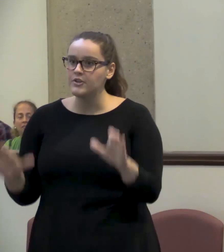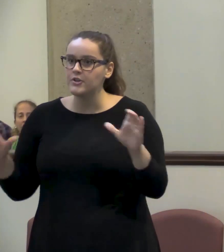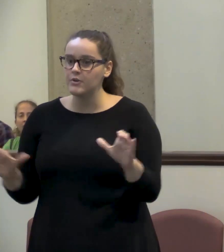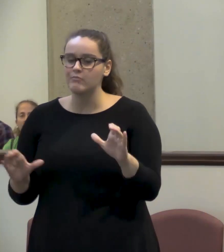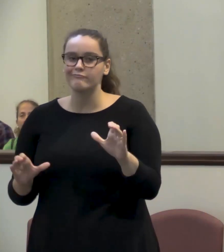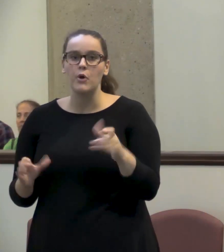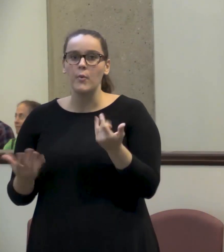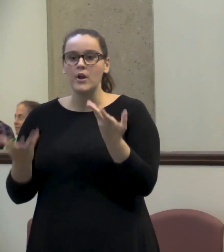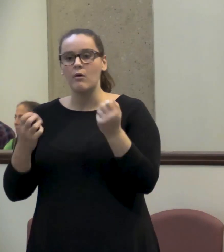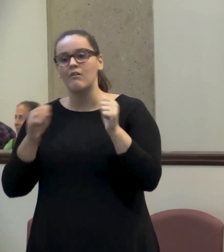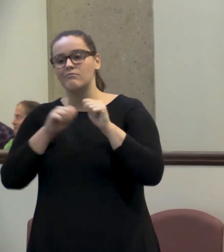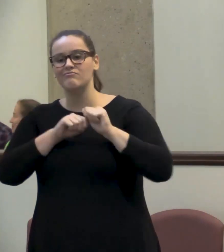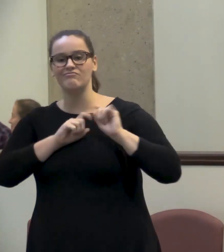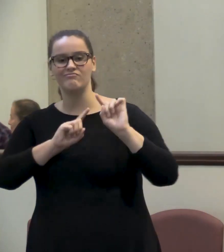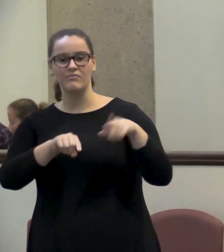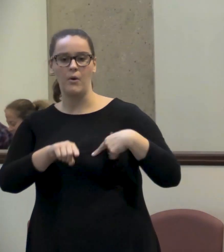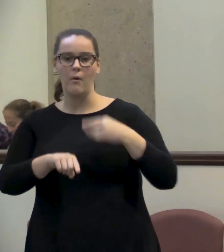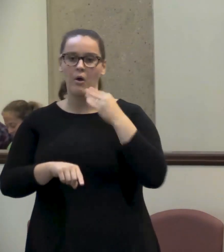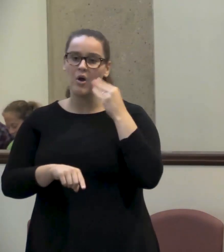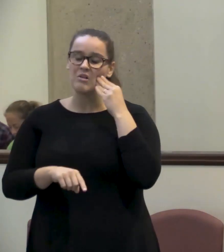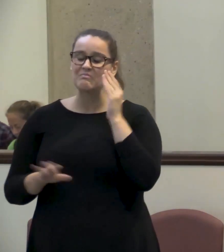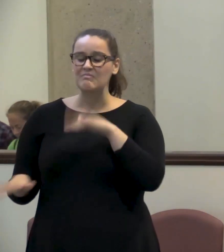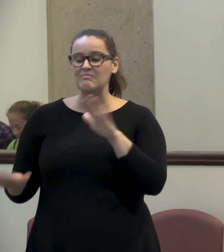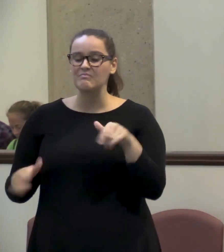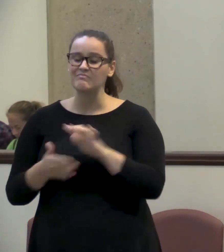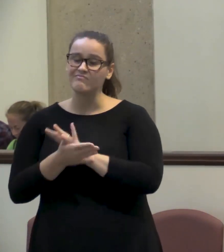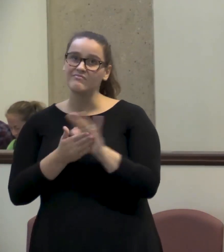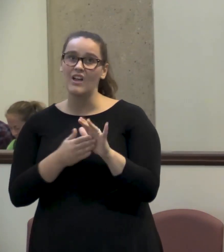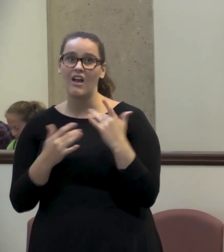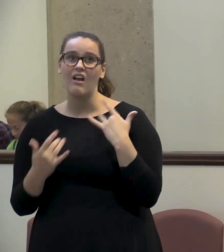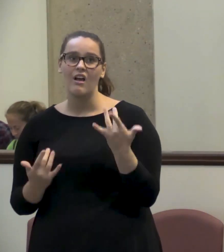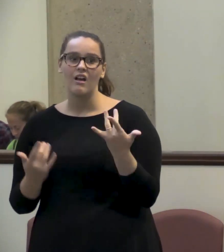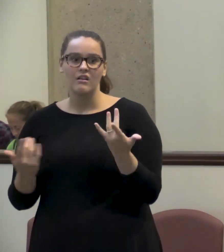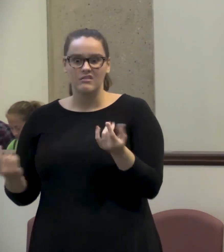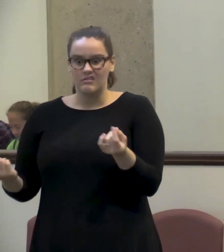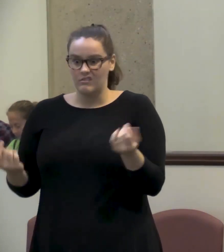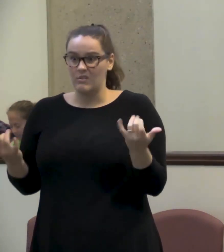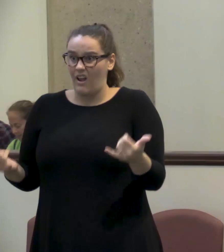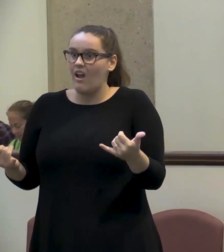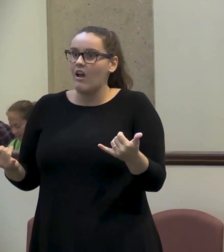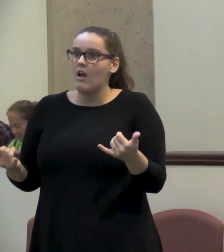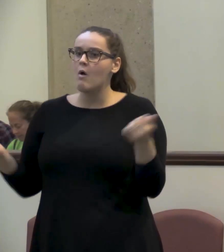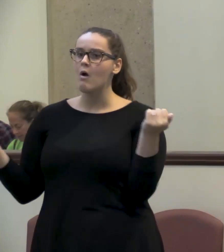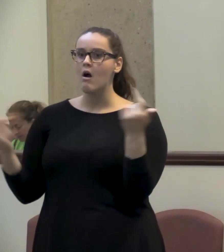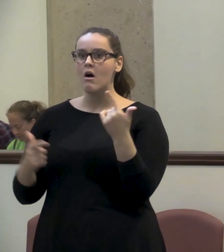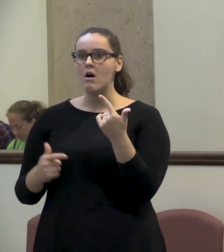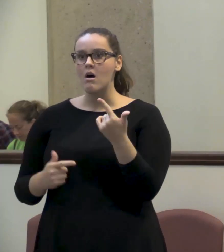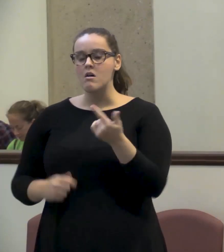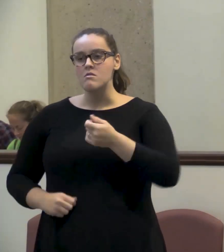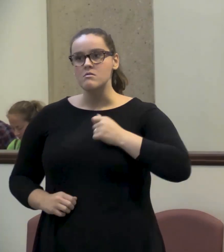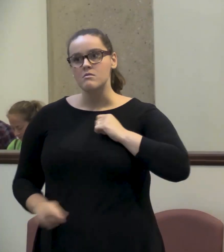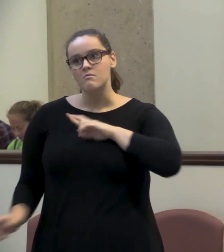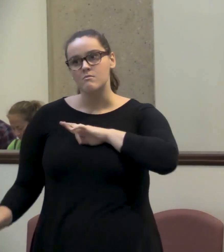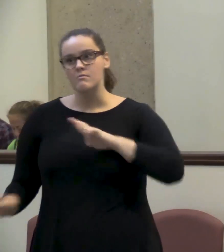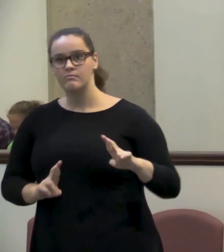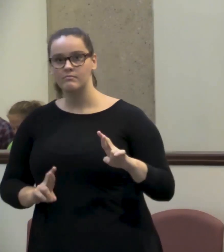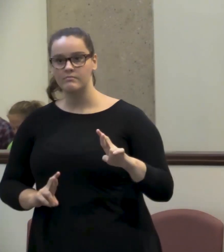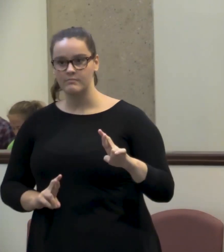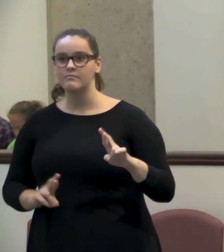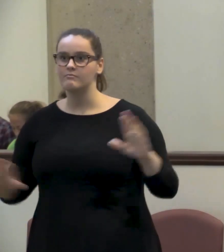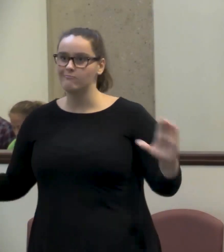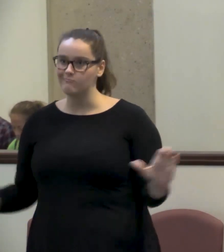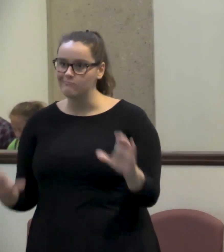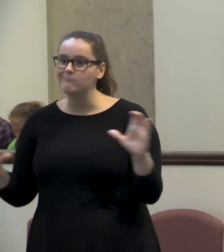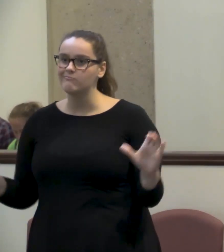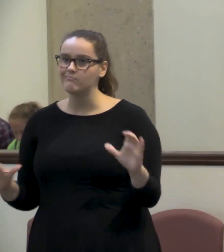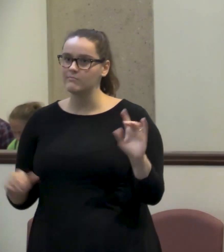anybody to leave here today feeling like, well, that was a nice speech, but what now? Everybody should walk away with a whole toolbox of things they can actually do. So